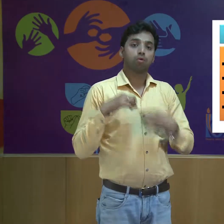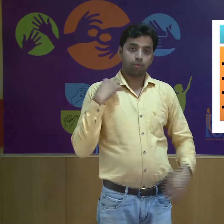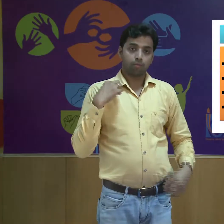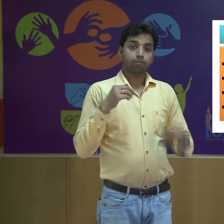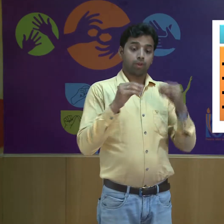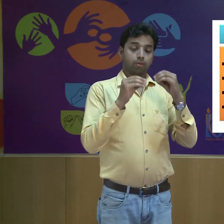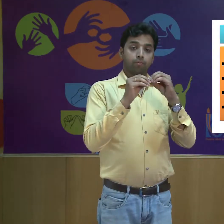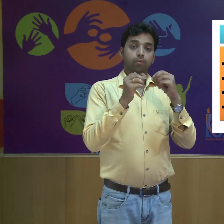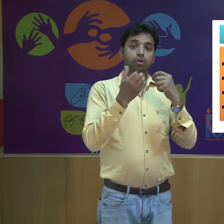Brahmin,